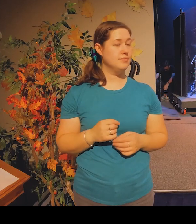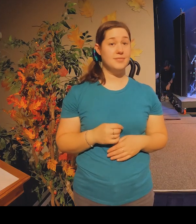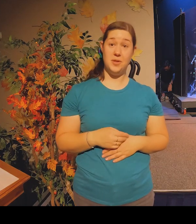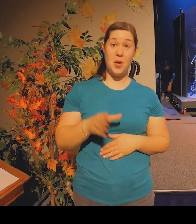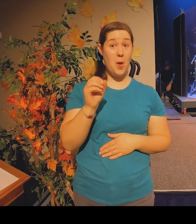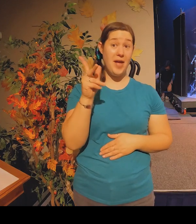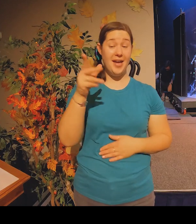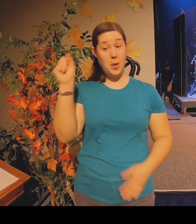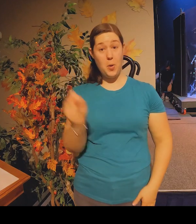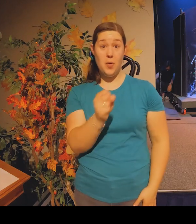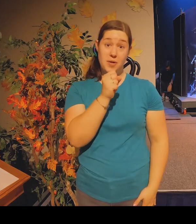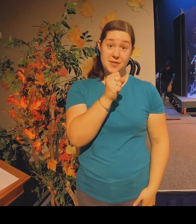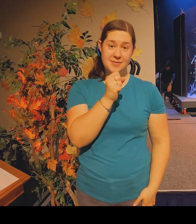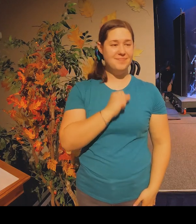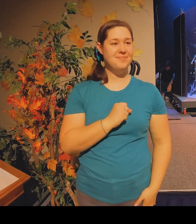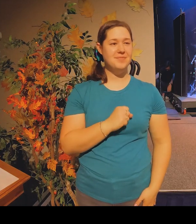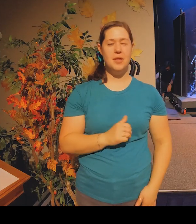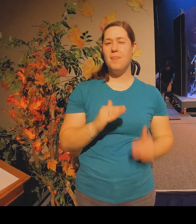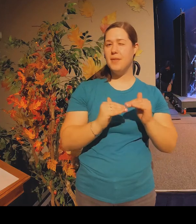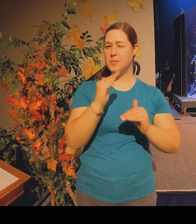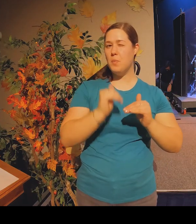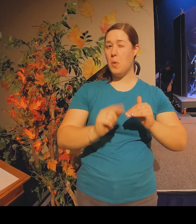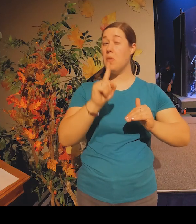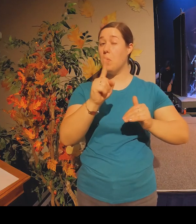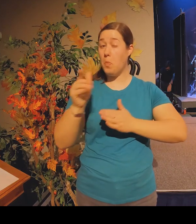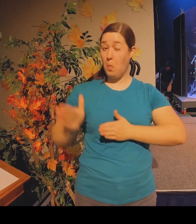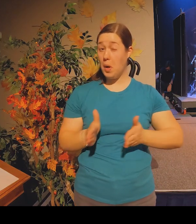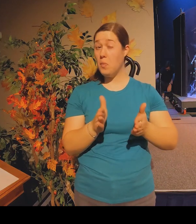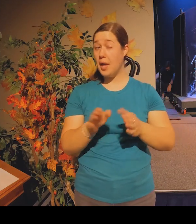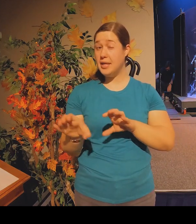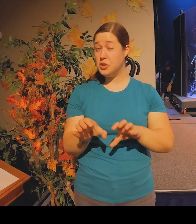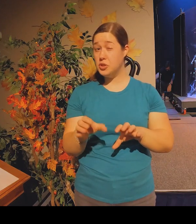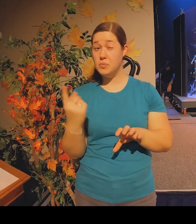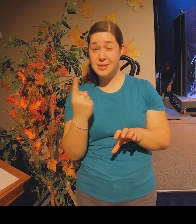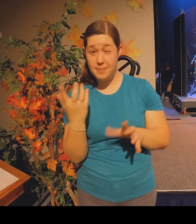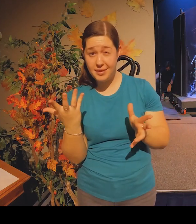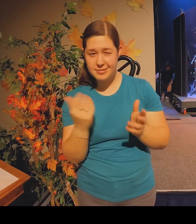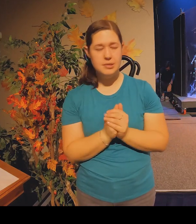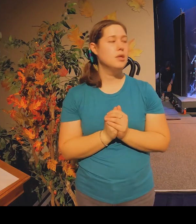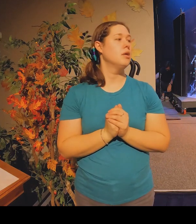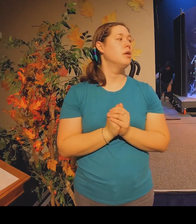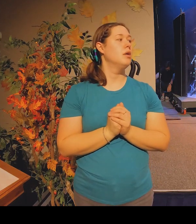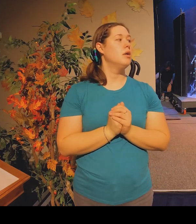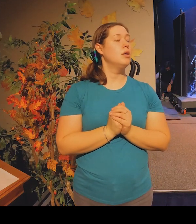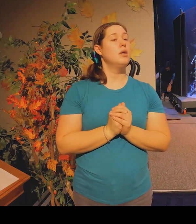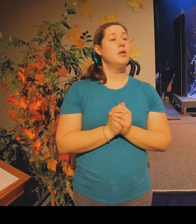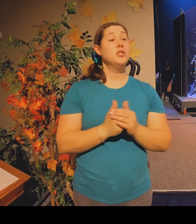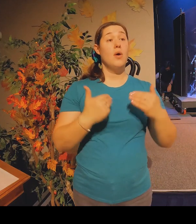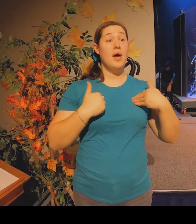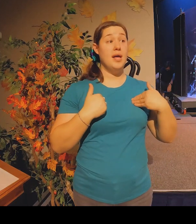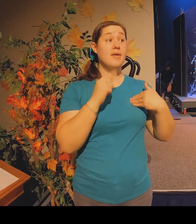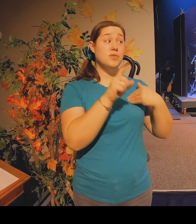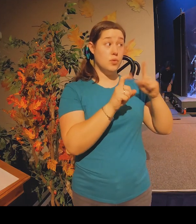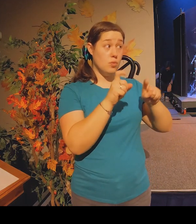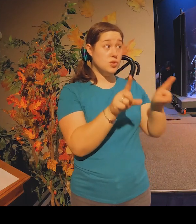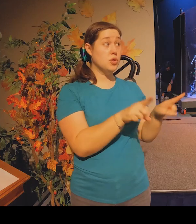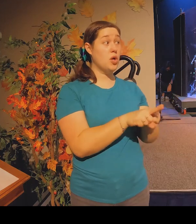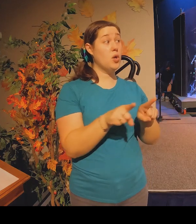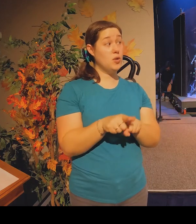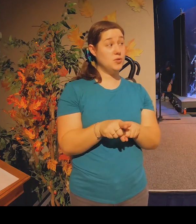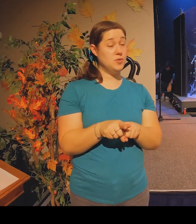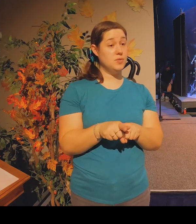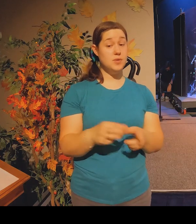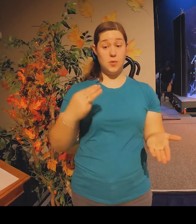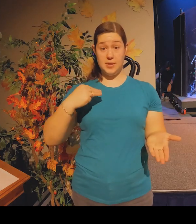There we go. There's more than one way to amplify a voice. So I have some questions for you all as well.